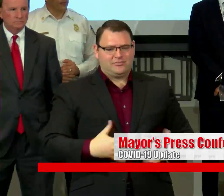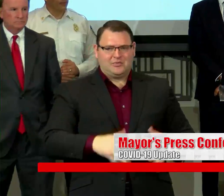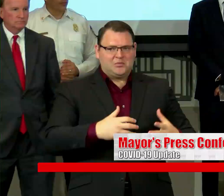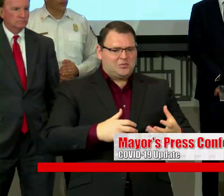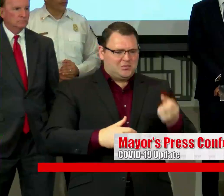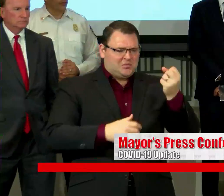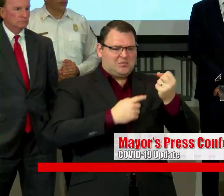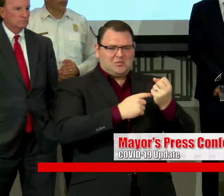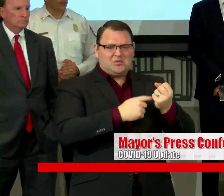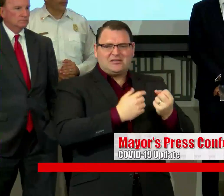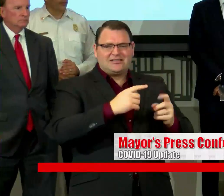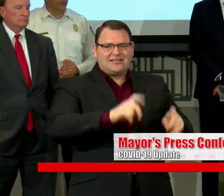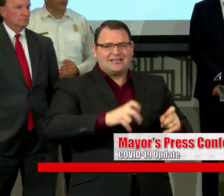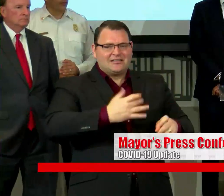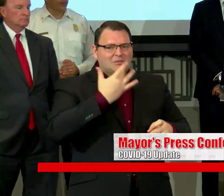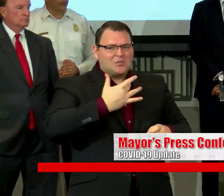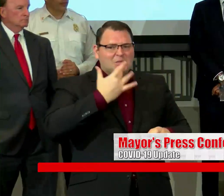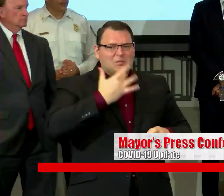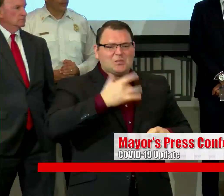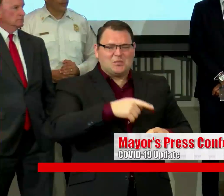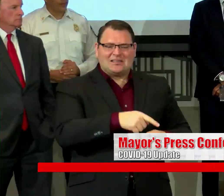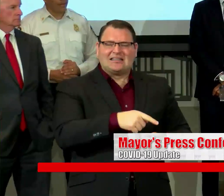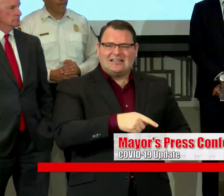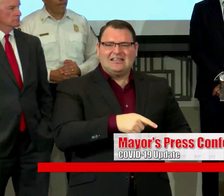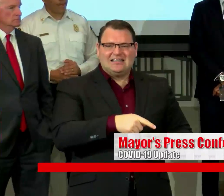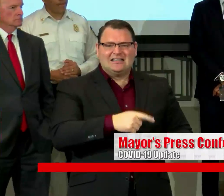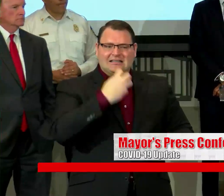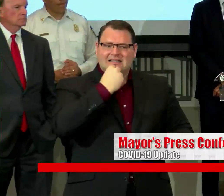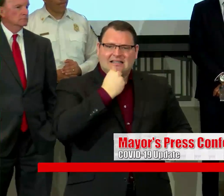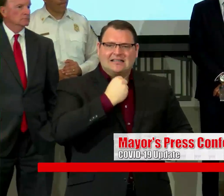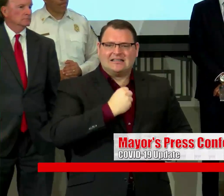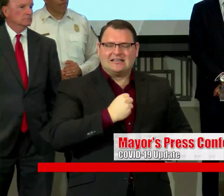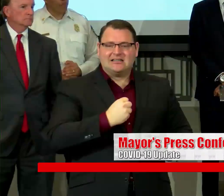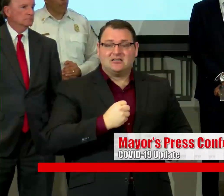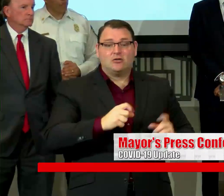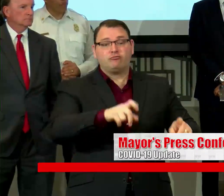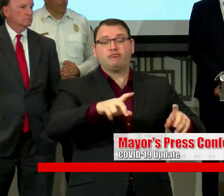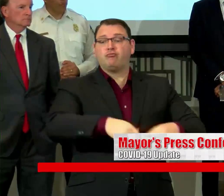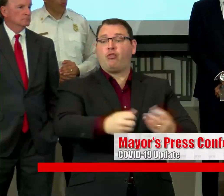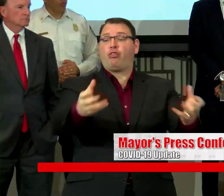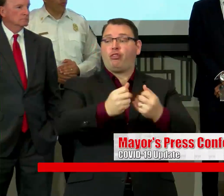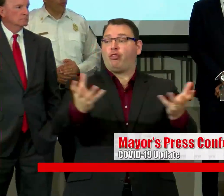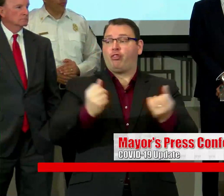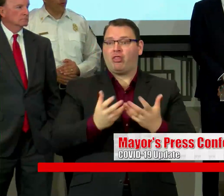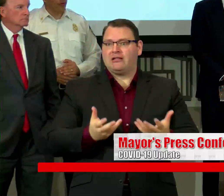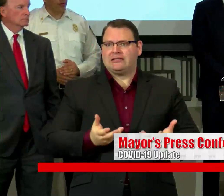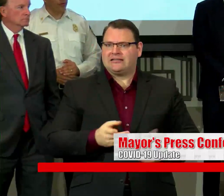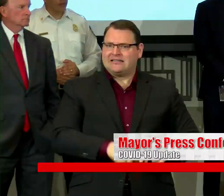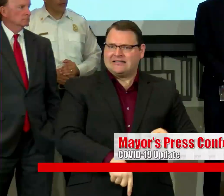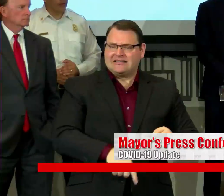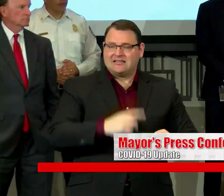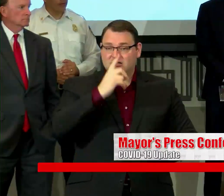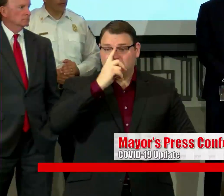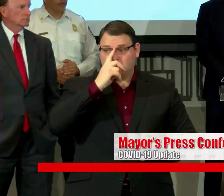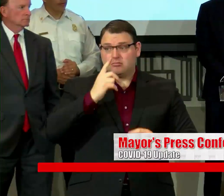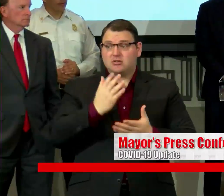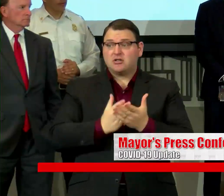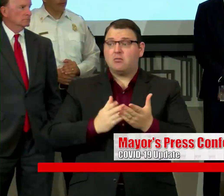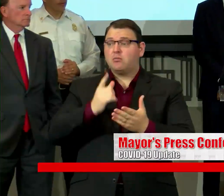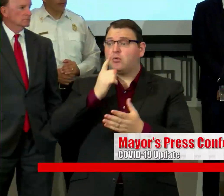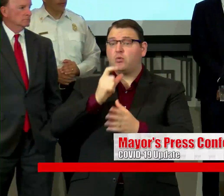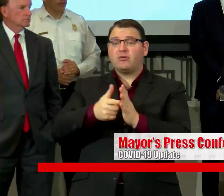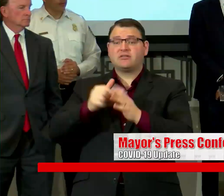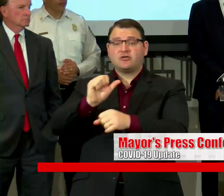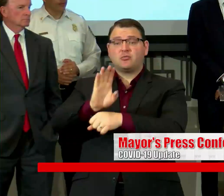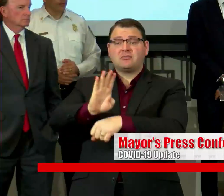getting a lot of employers whose employees were diagnosed positive, were ill, and are now feeling much better, and